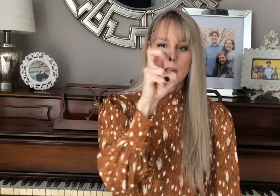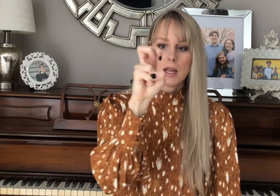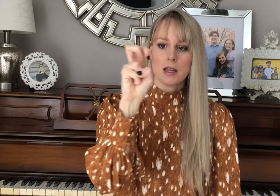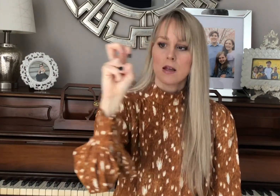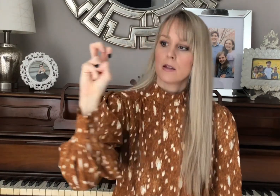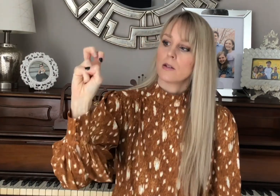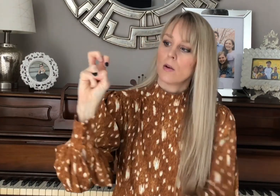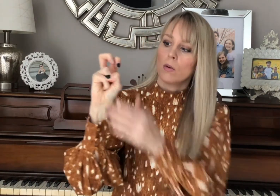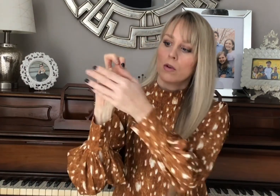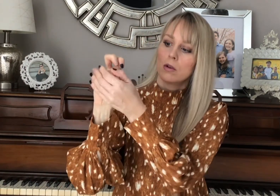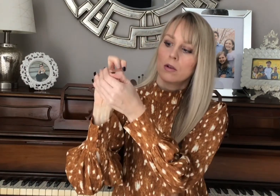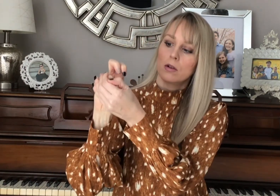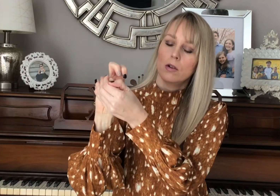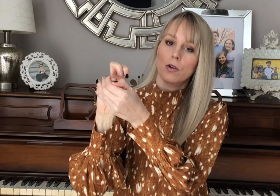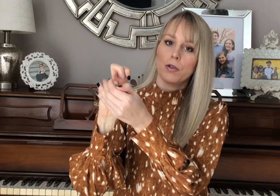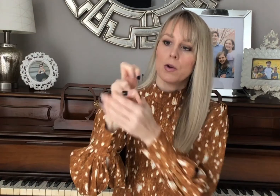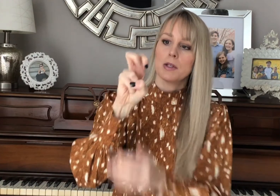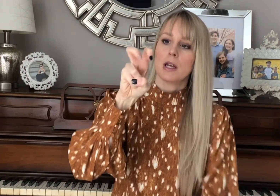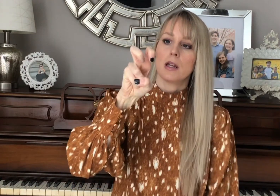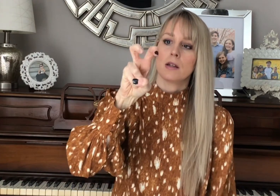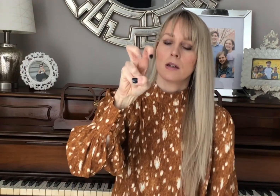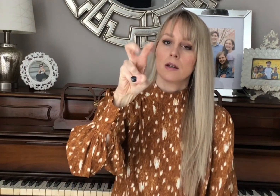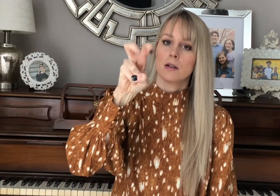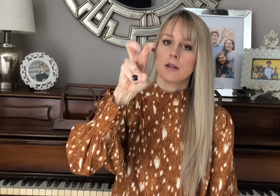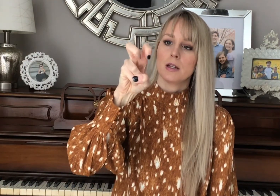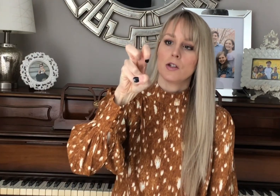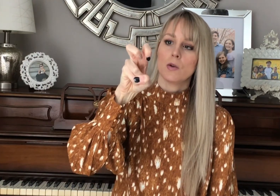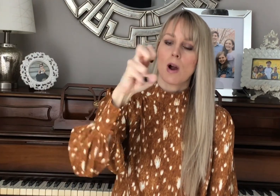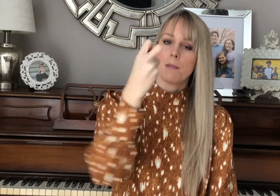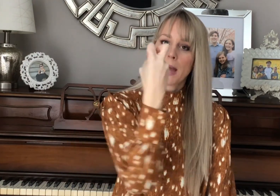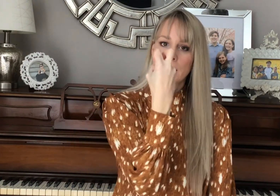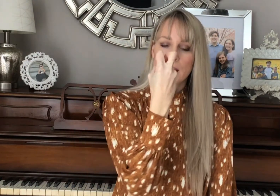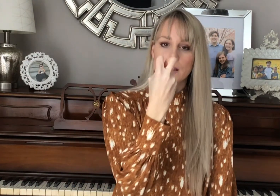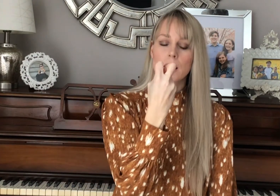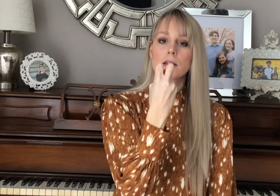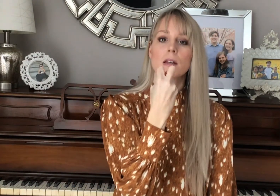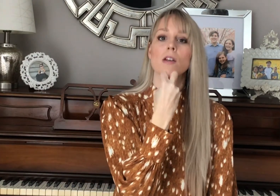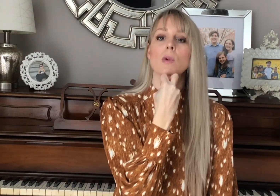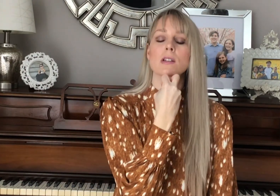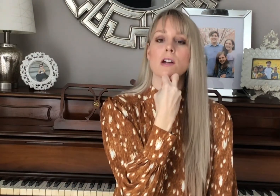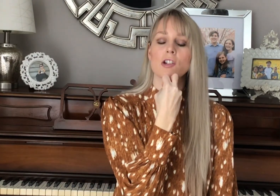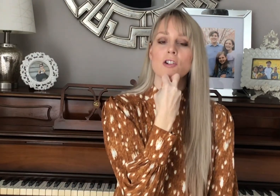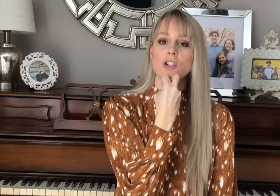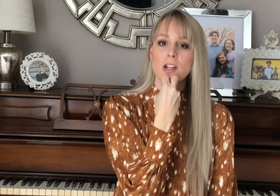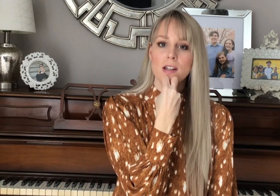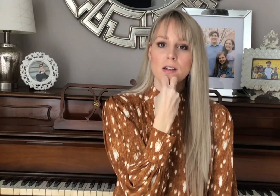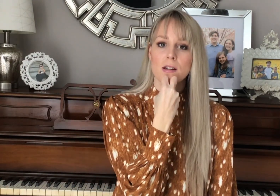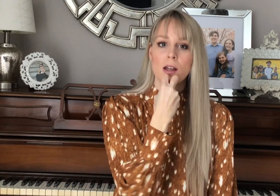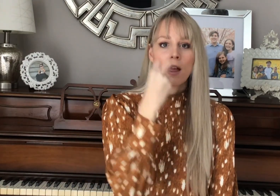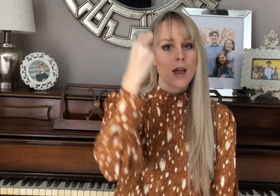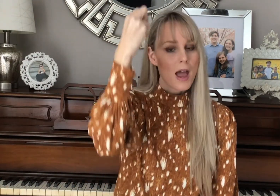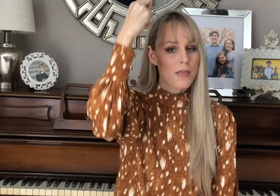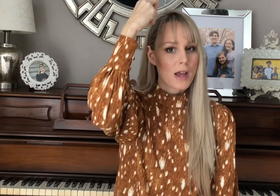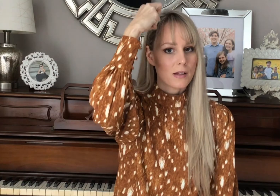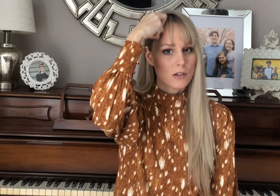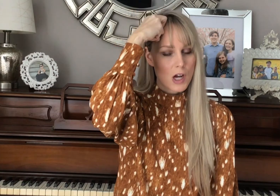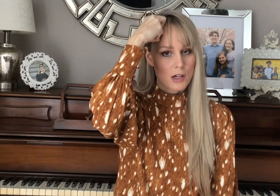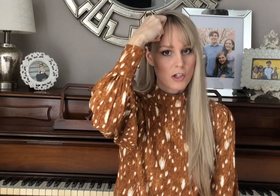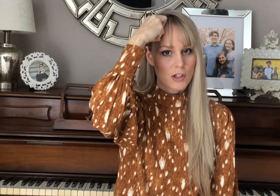okay? So curl those in. These two are bent like this, and we touch our chin and then touch the top